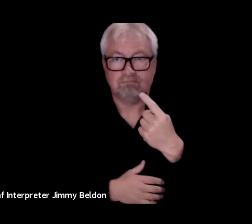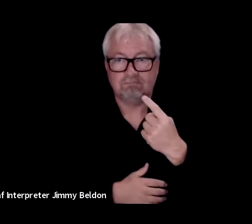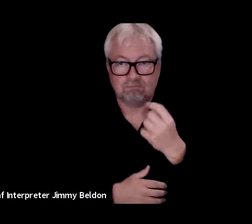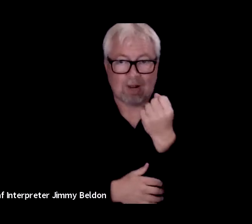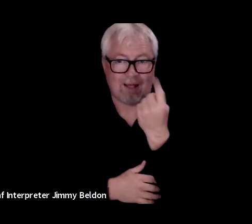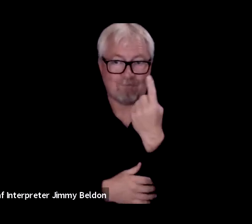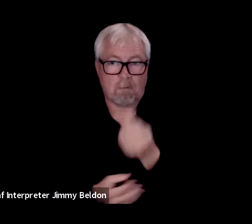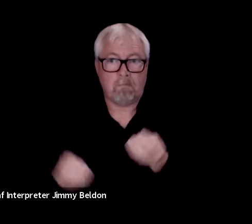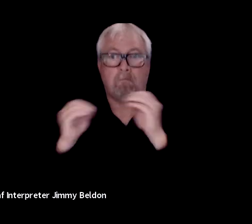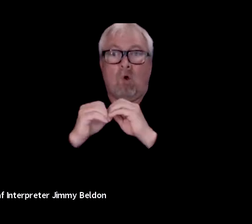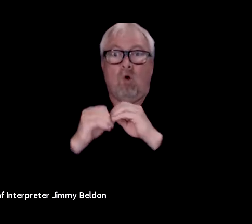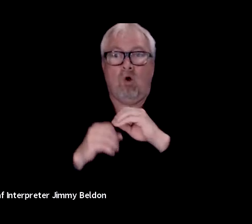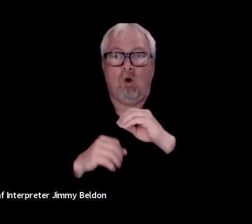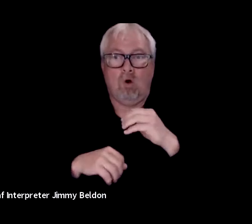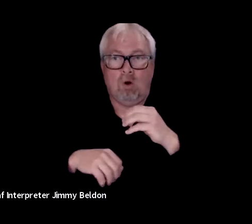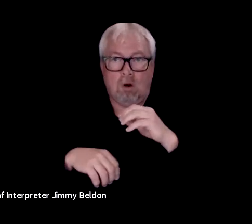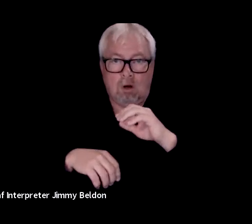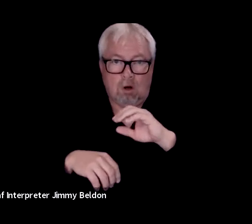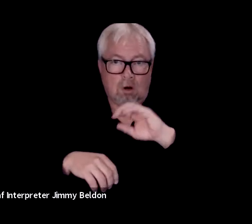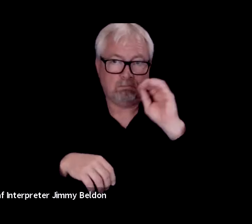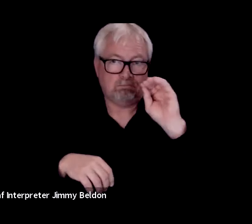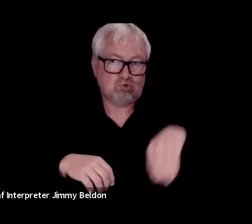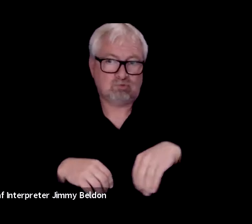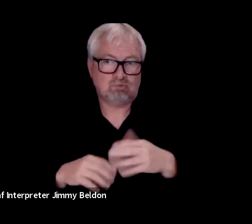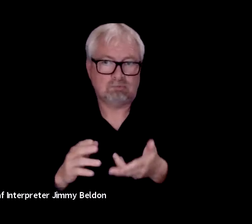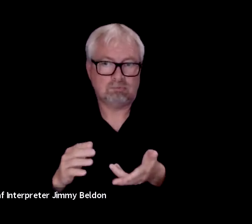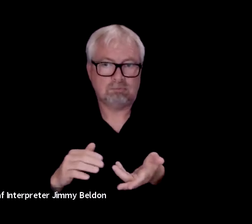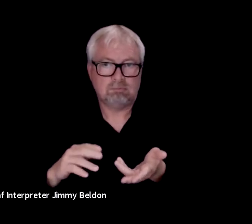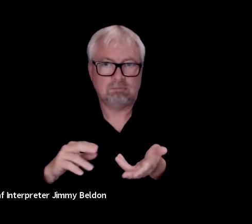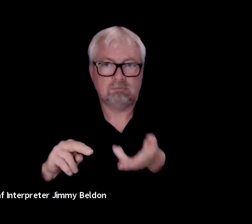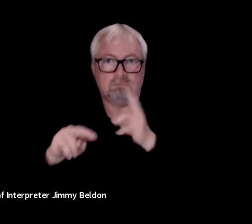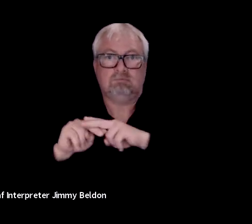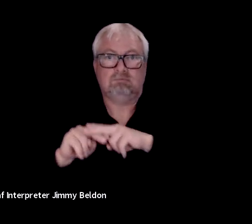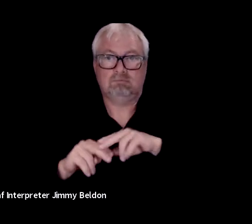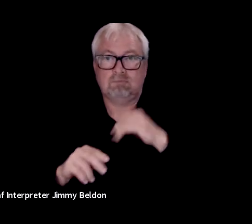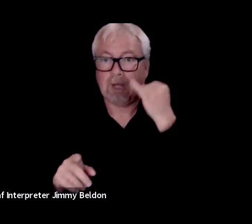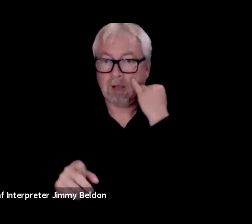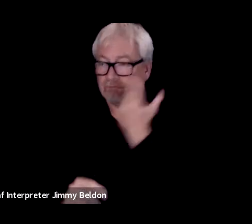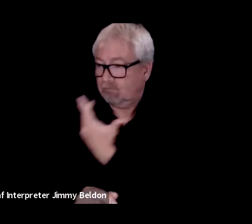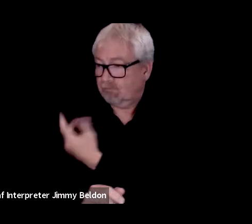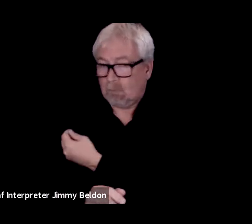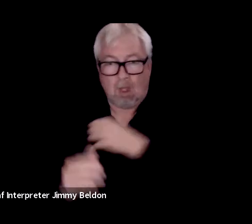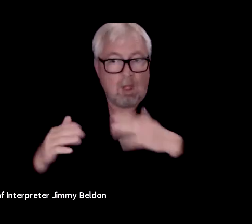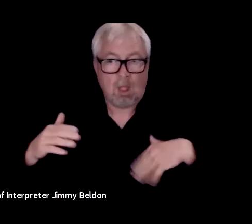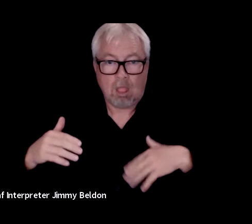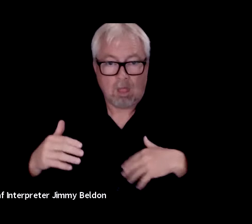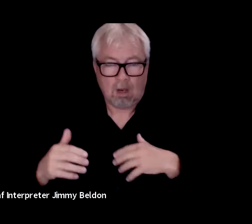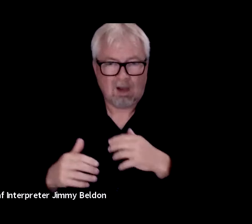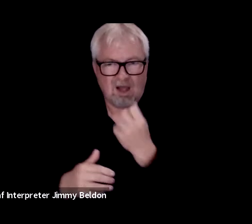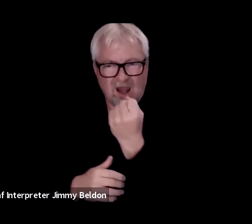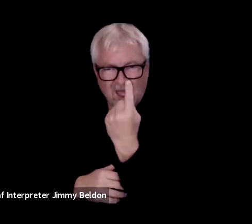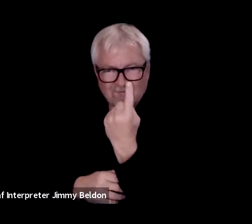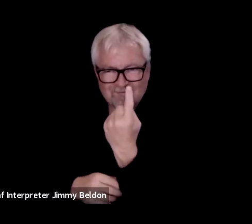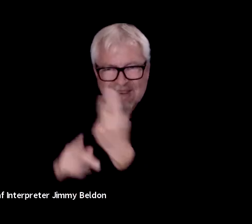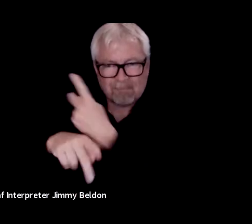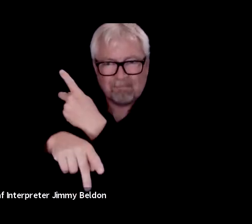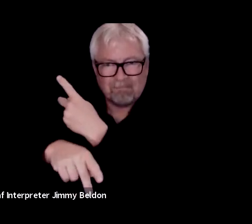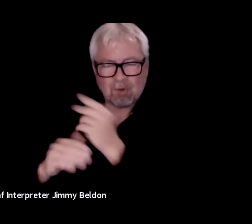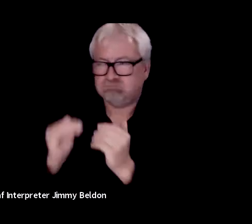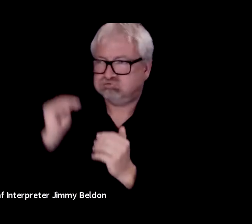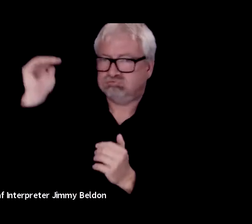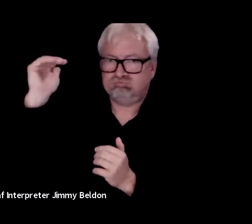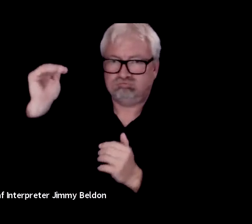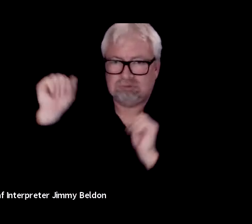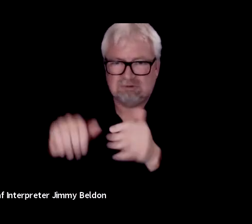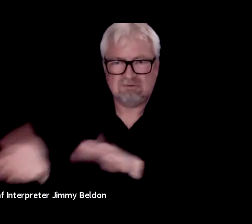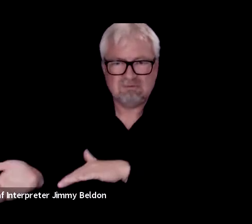to be able to look at the whole picture. And I hope that that helps demonstrate the effectiveness of